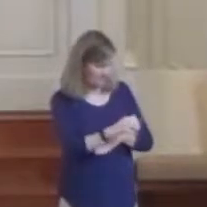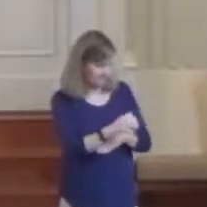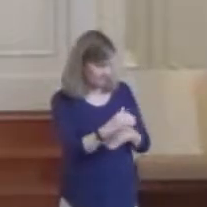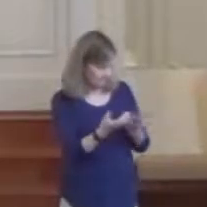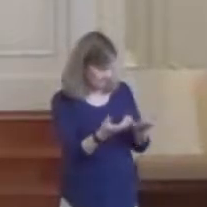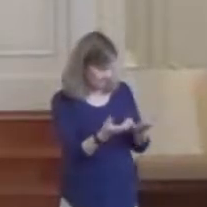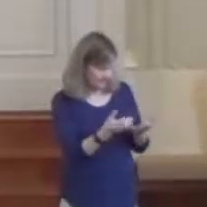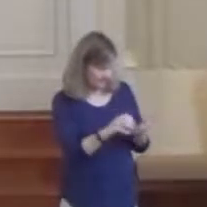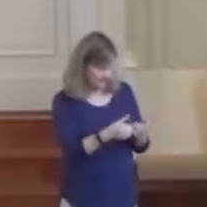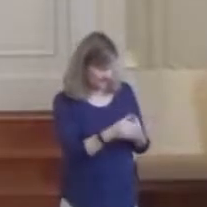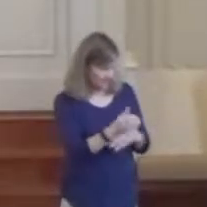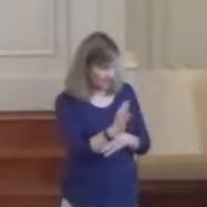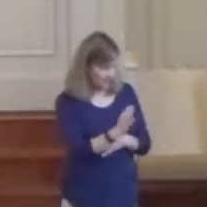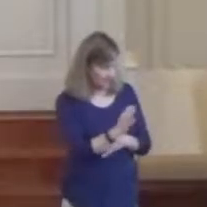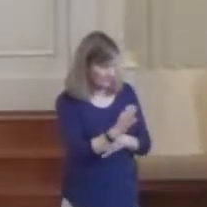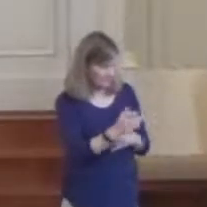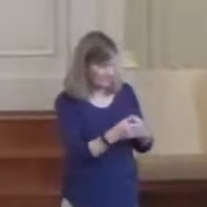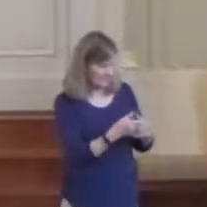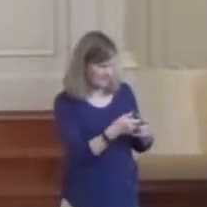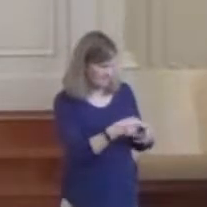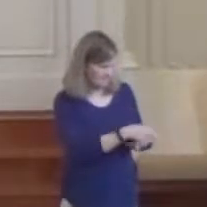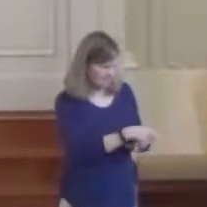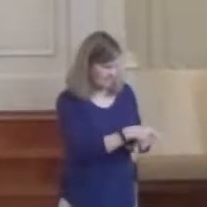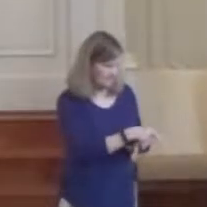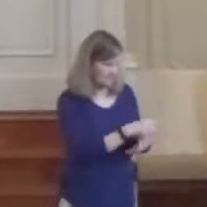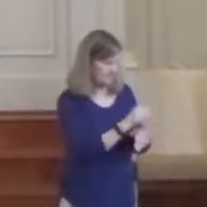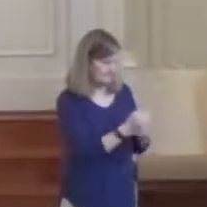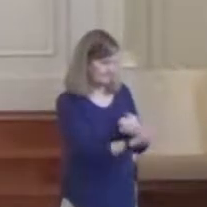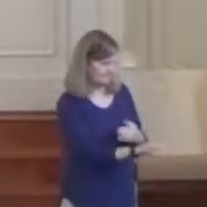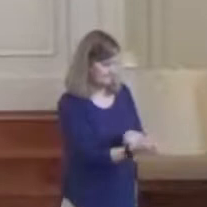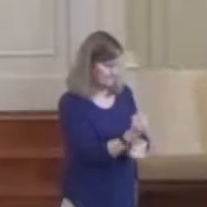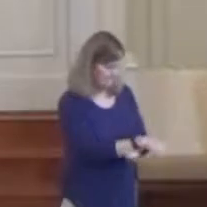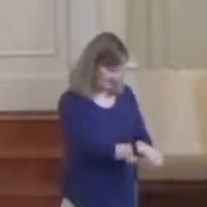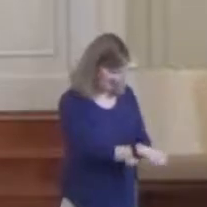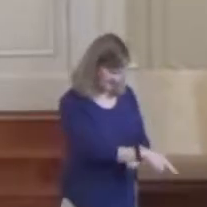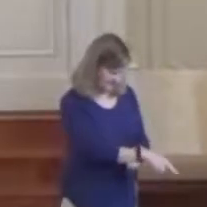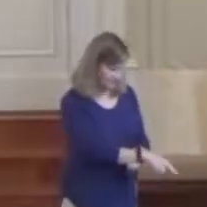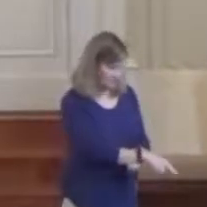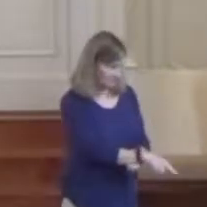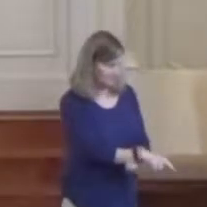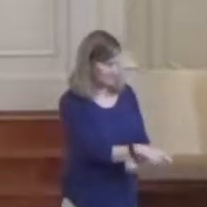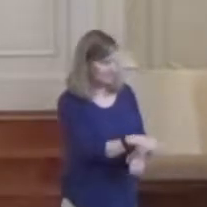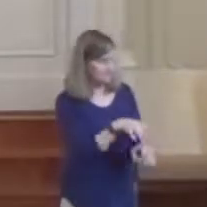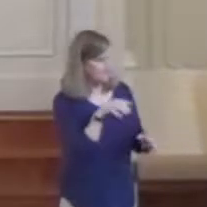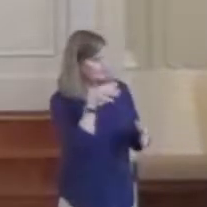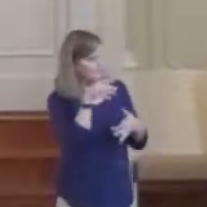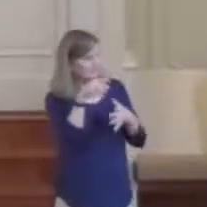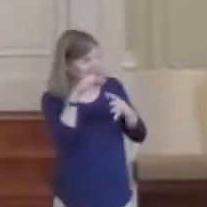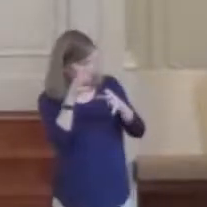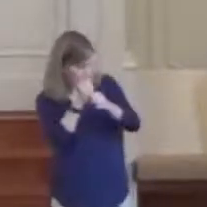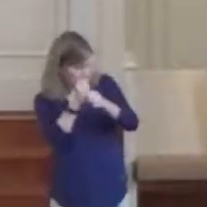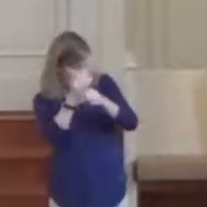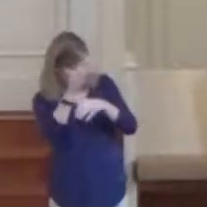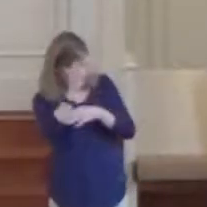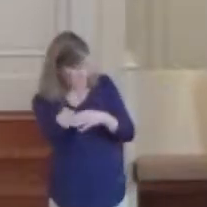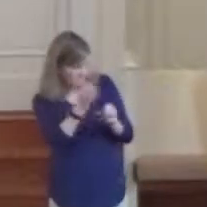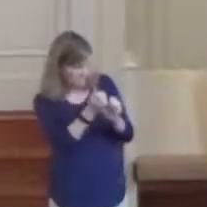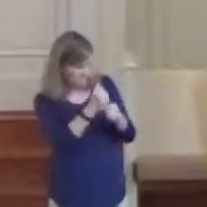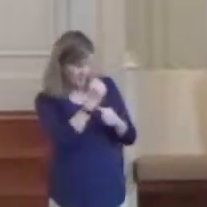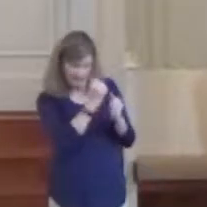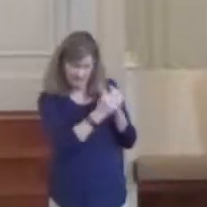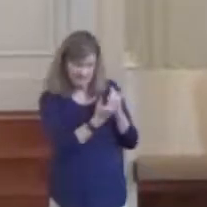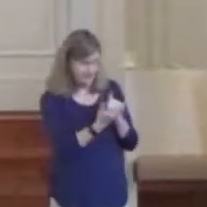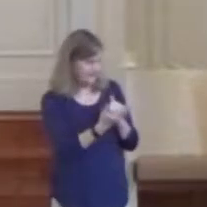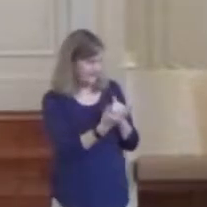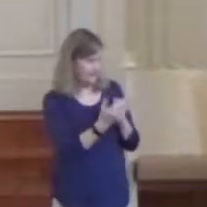And out of the corpses of the defeated gods, the victorious gods created everything that is, all of the